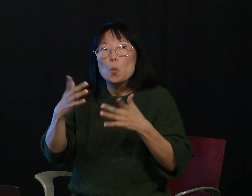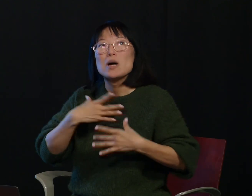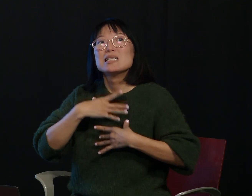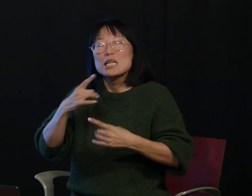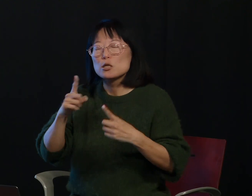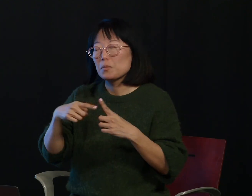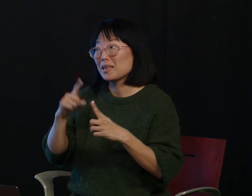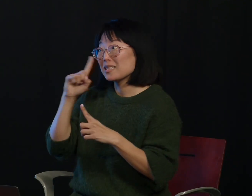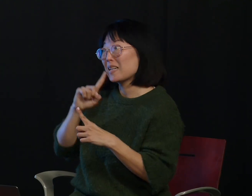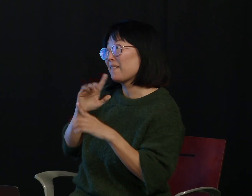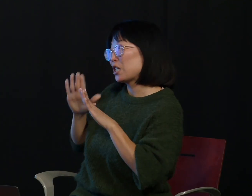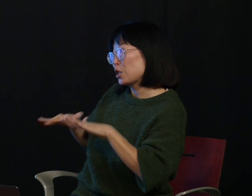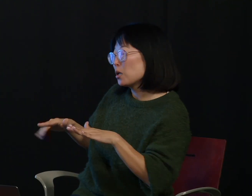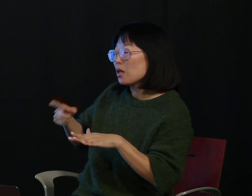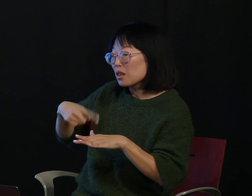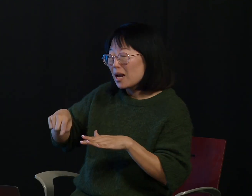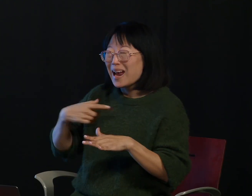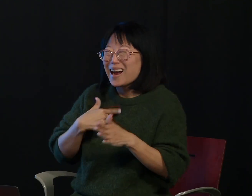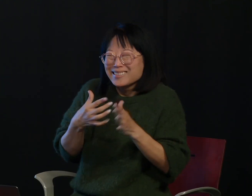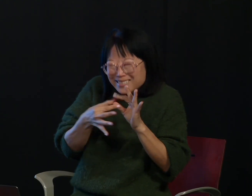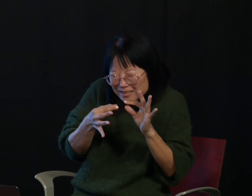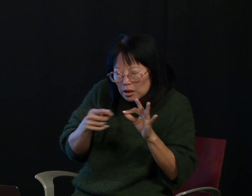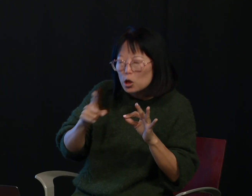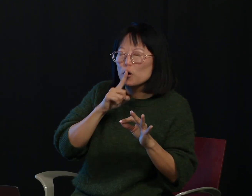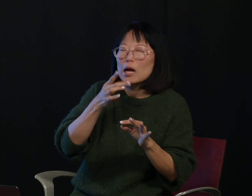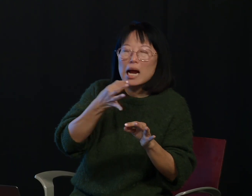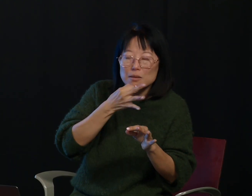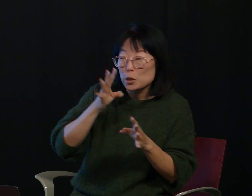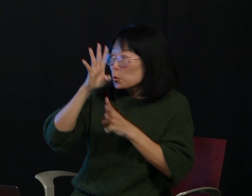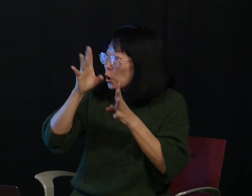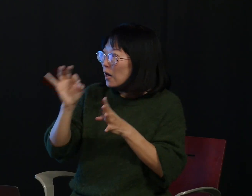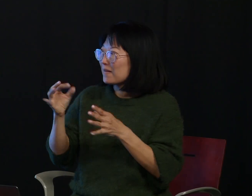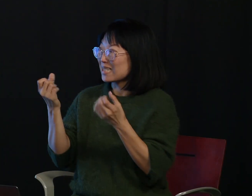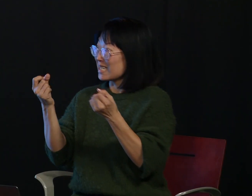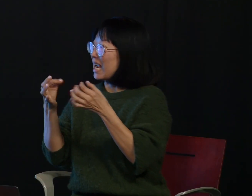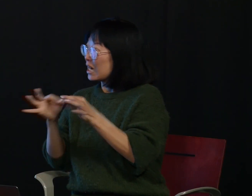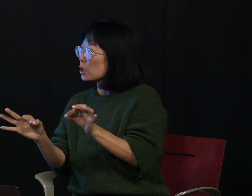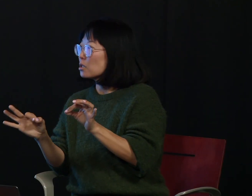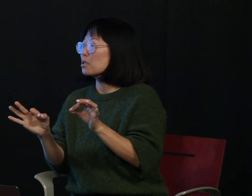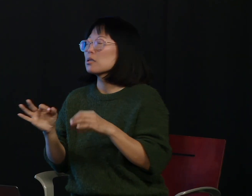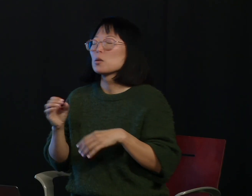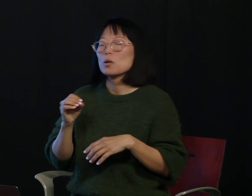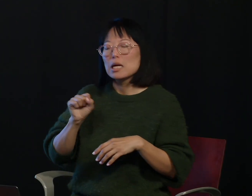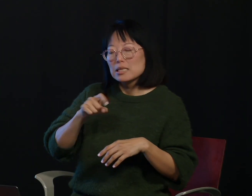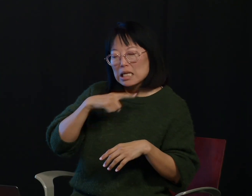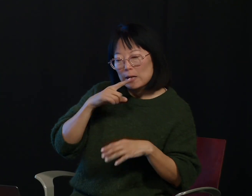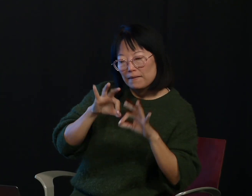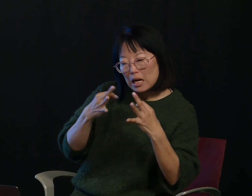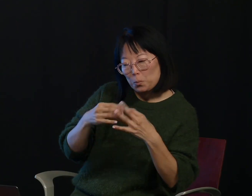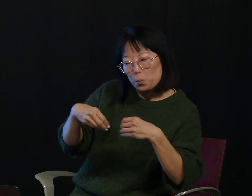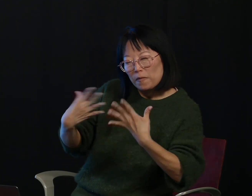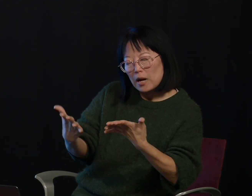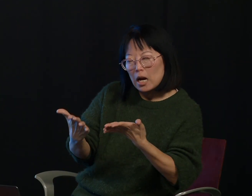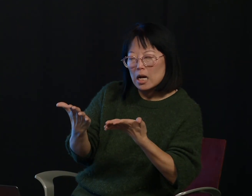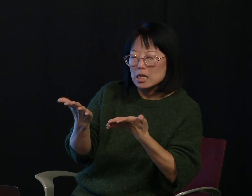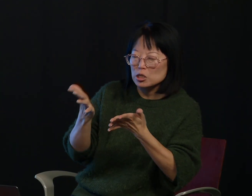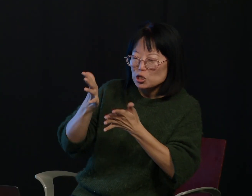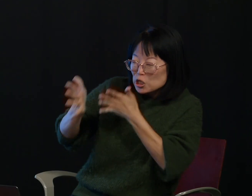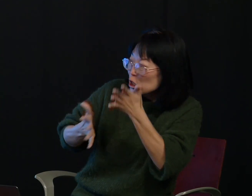what's interesting about deaf children is they are experts in creating their own language. Hearing families provide